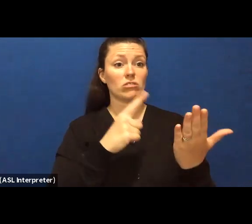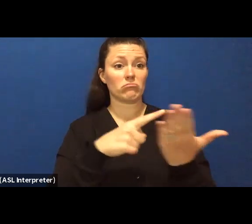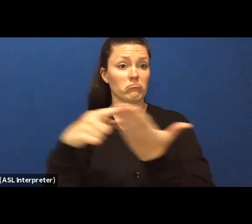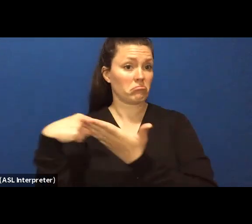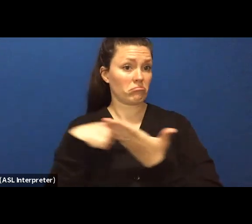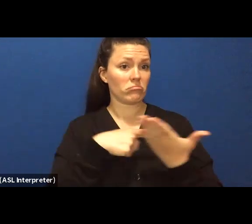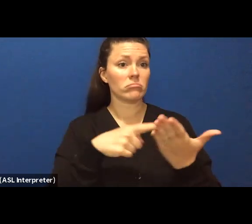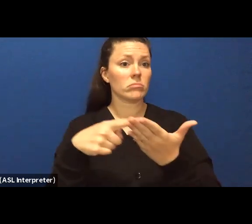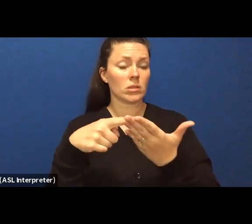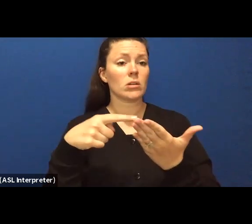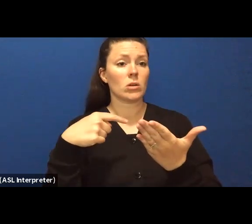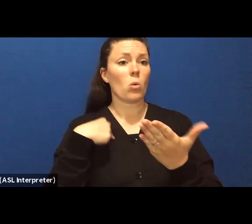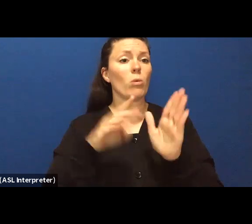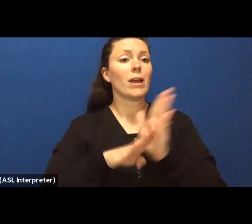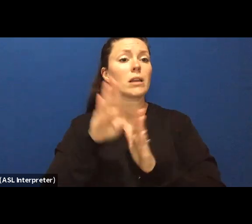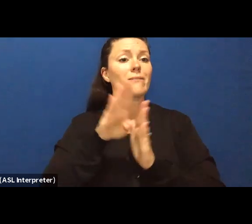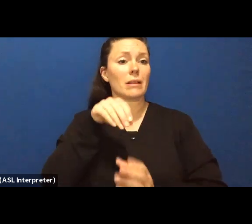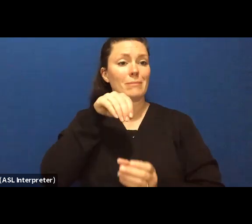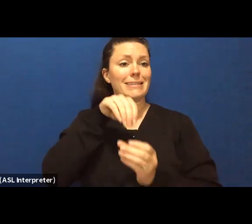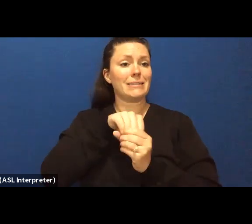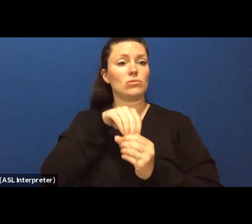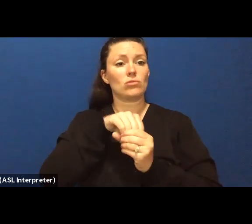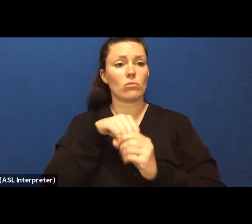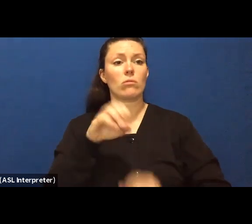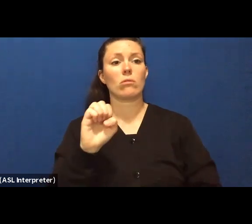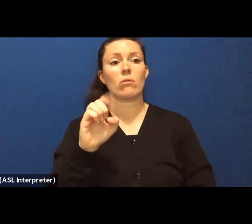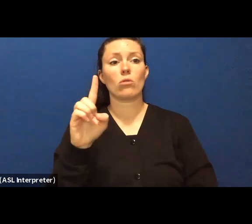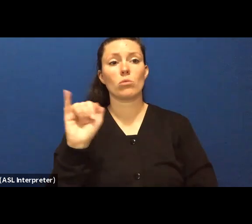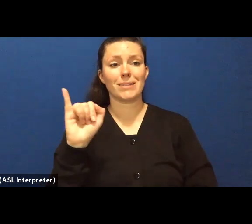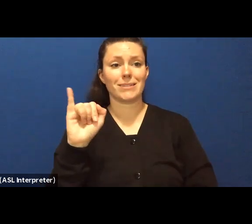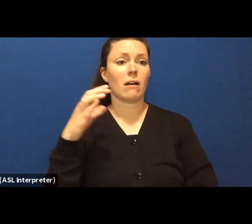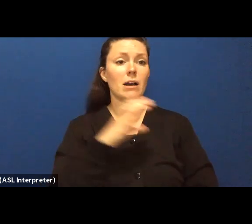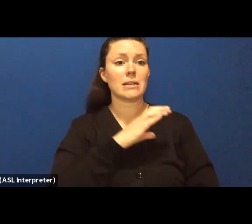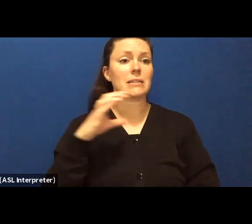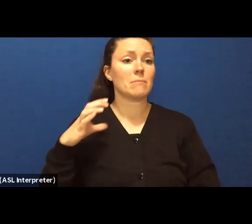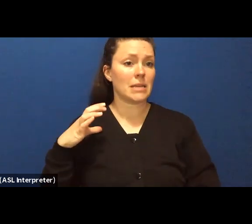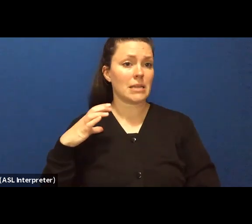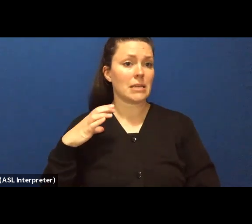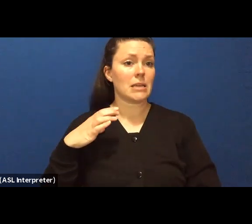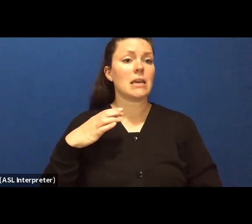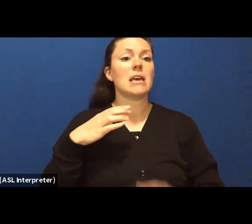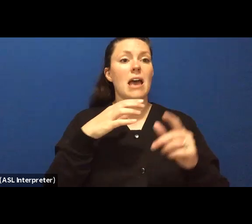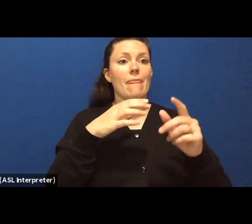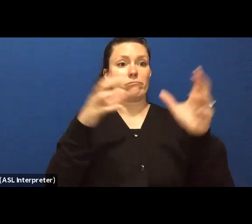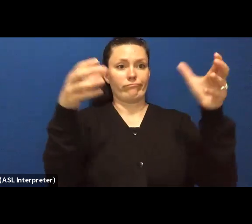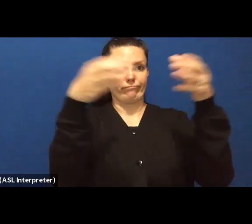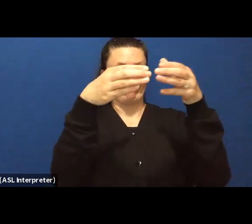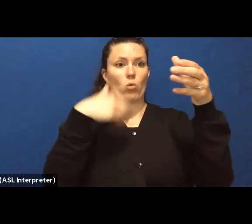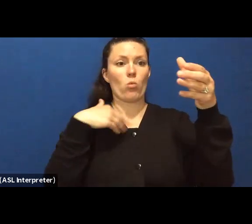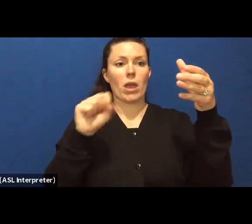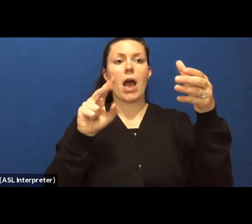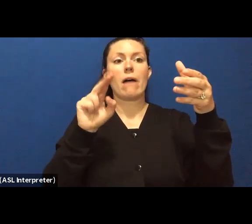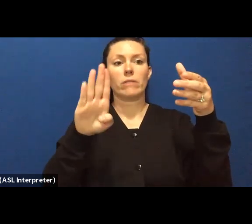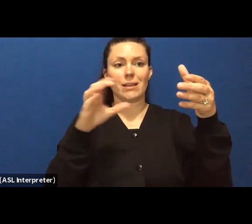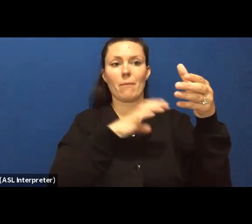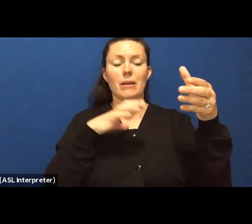created an internal EDI committee, which is broken down into subcommittees. And